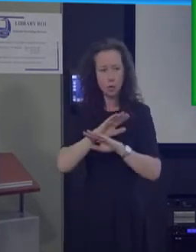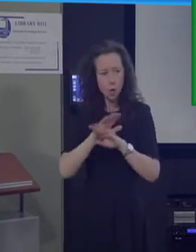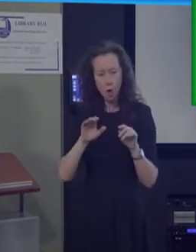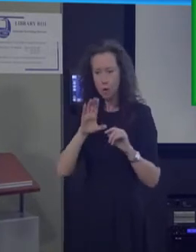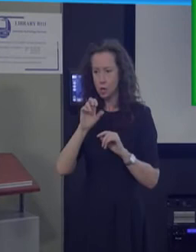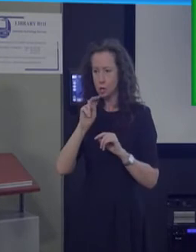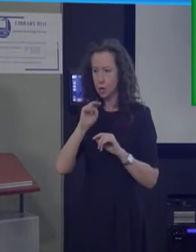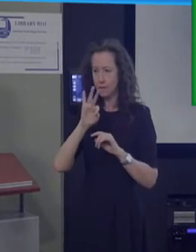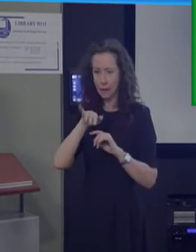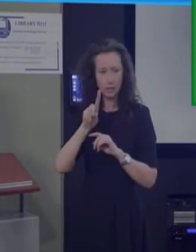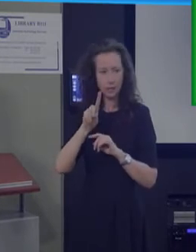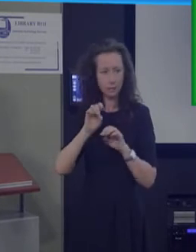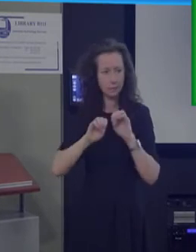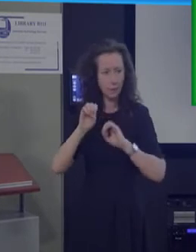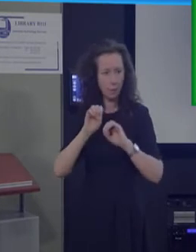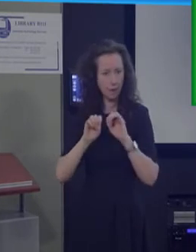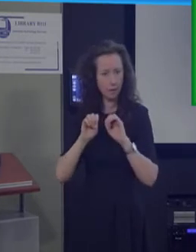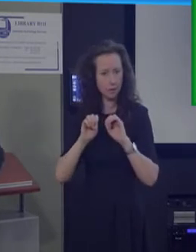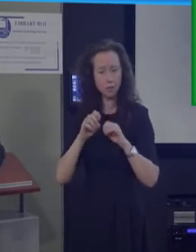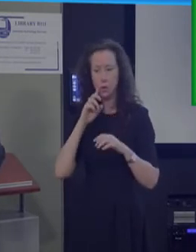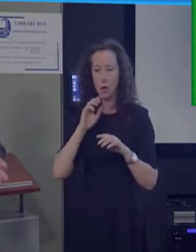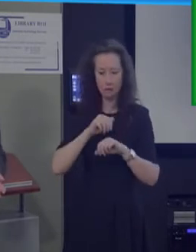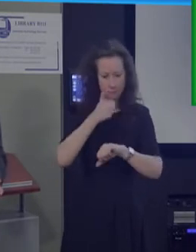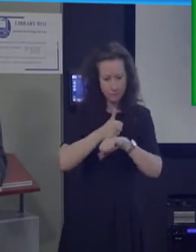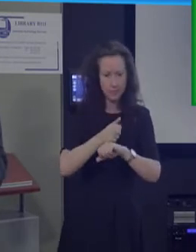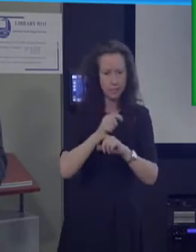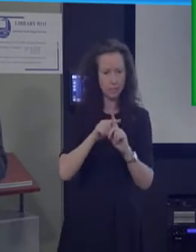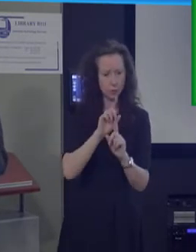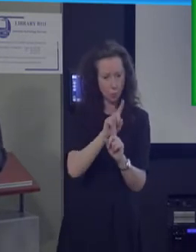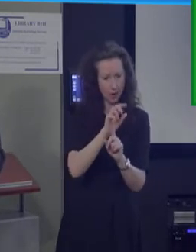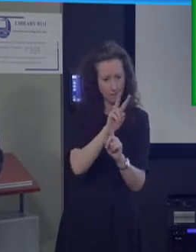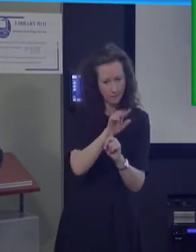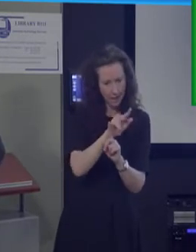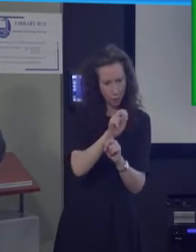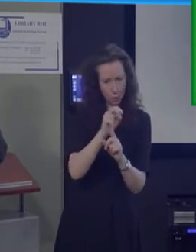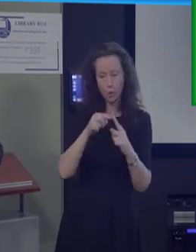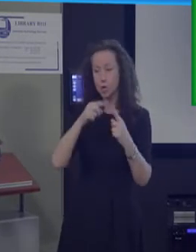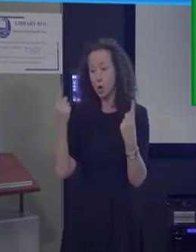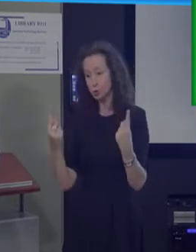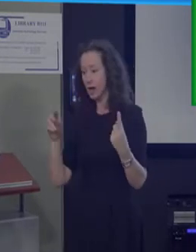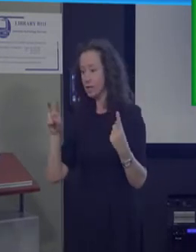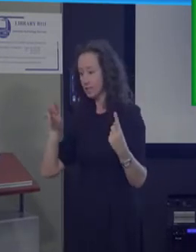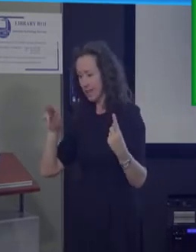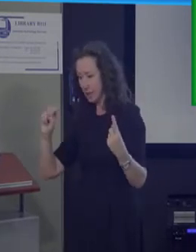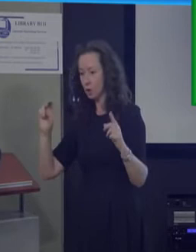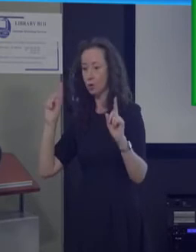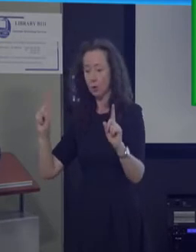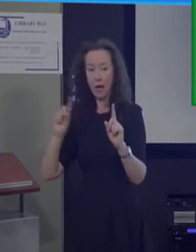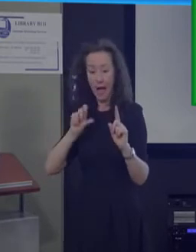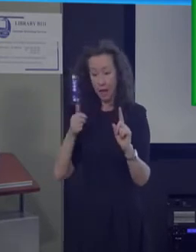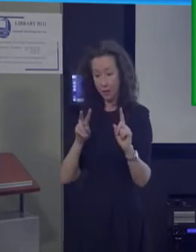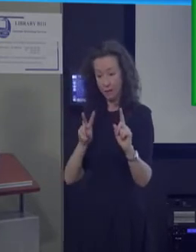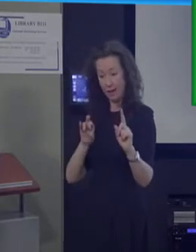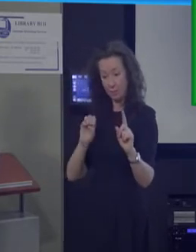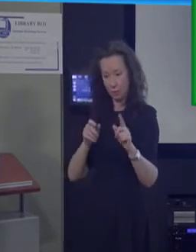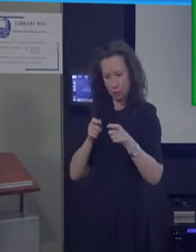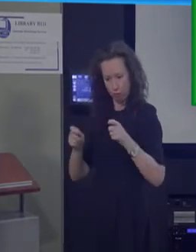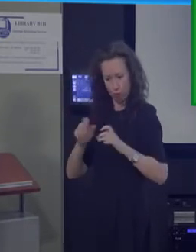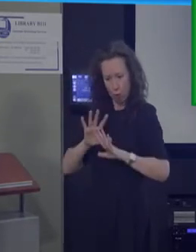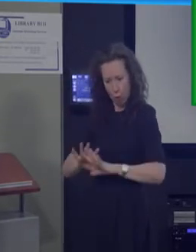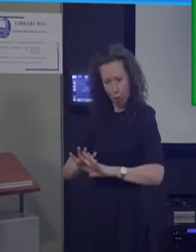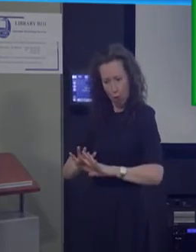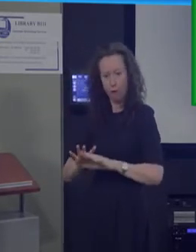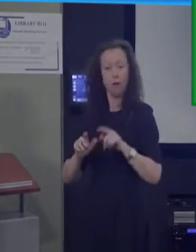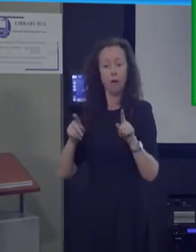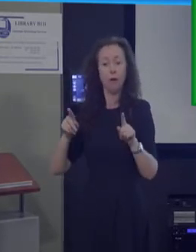have a contrast, you have one thing set to one value, one thing set to the other. If you're lucky, you've controlled all the other variables. You run the experiment,